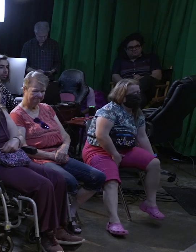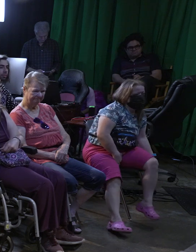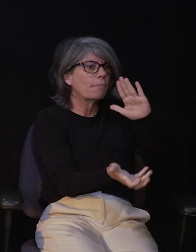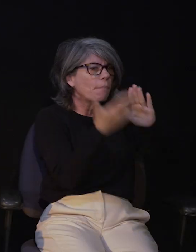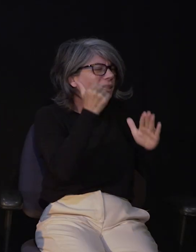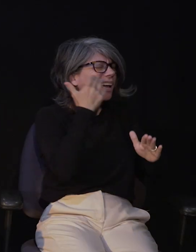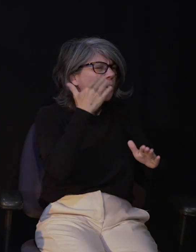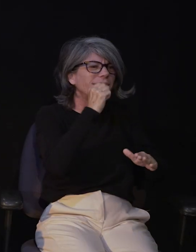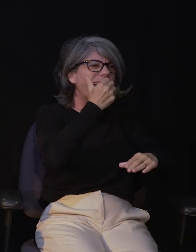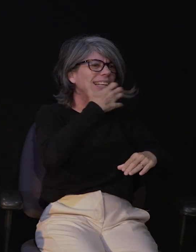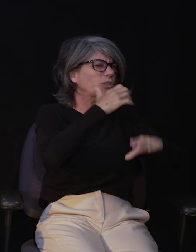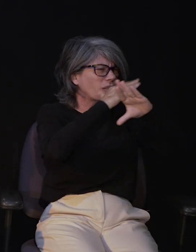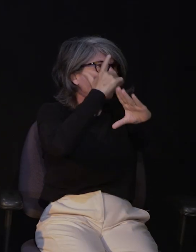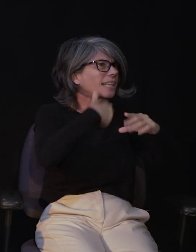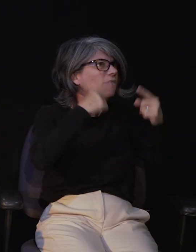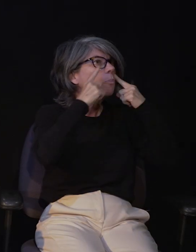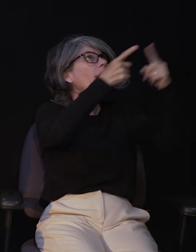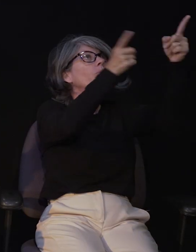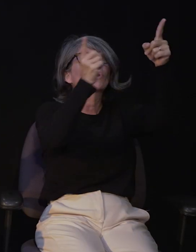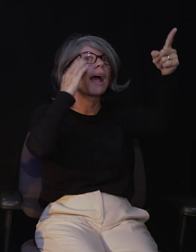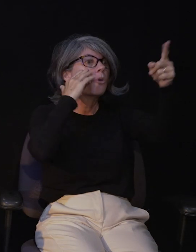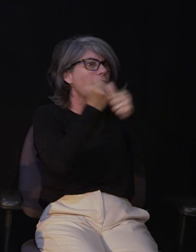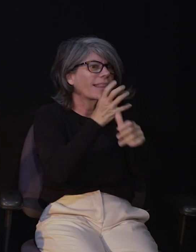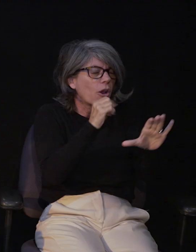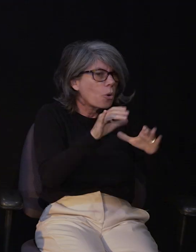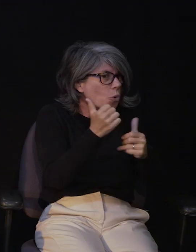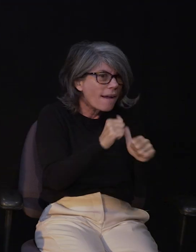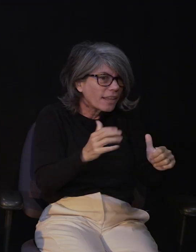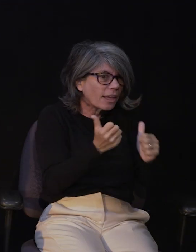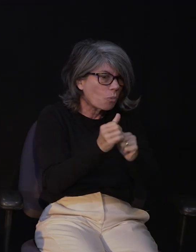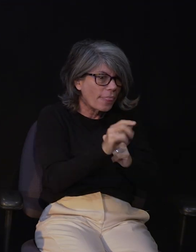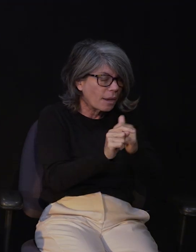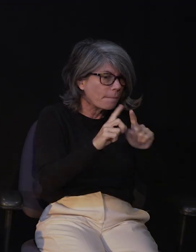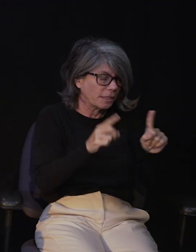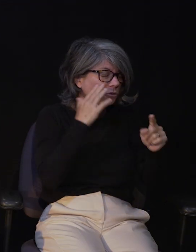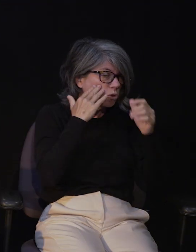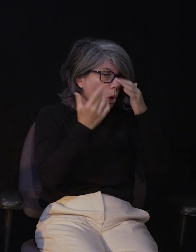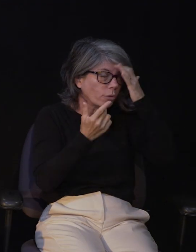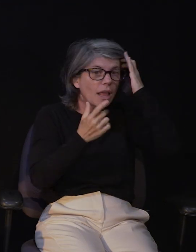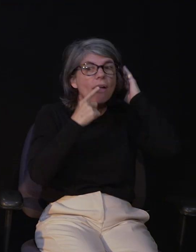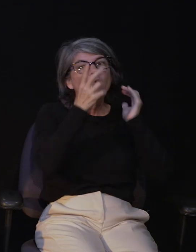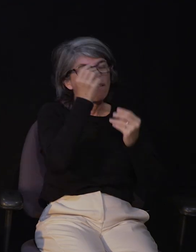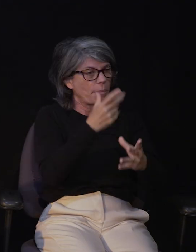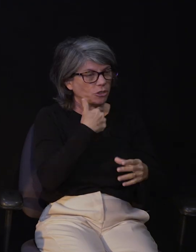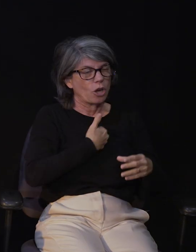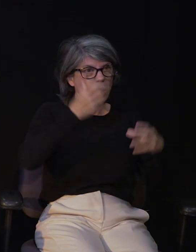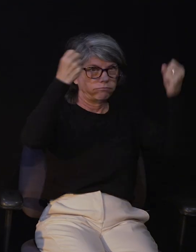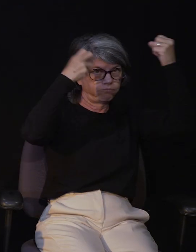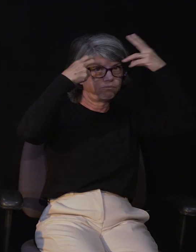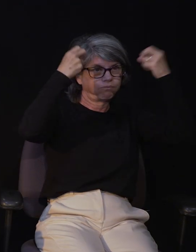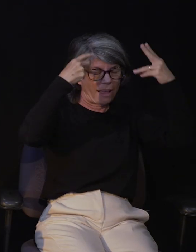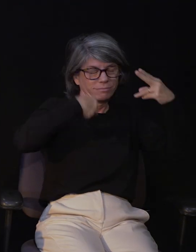because I have that like brain where I know everything. I don't do everything with it, but I like, you know, the info I dump,